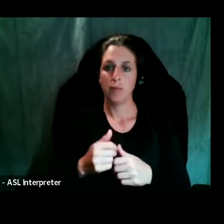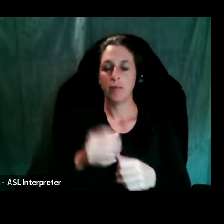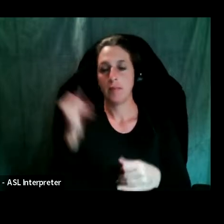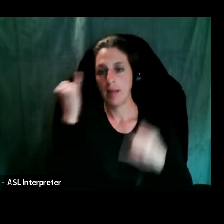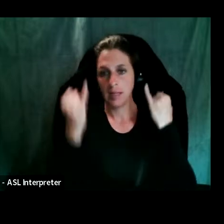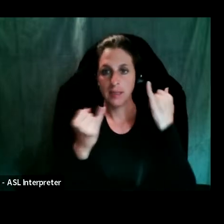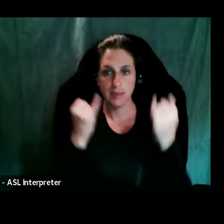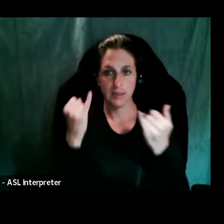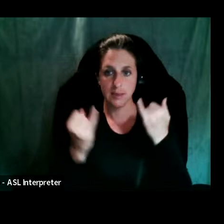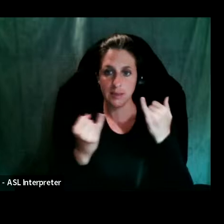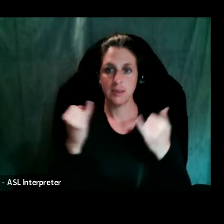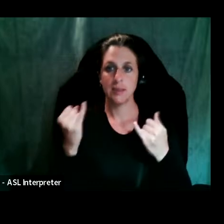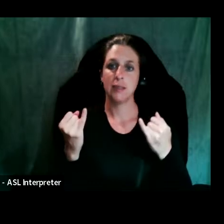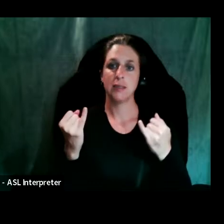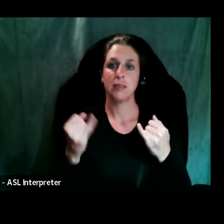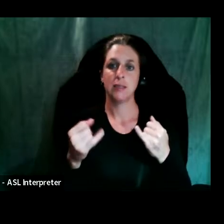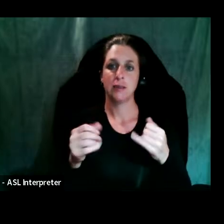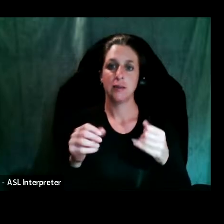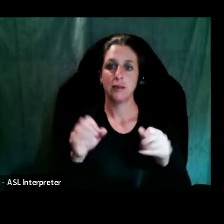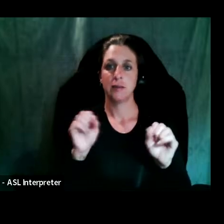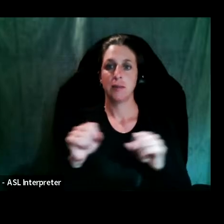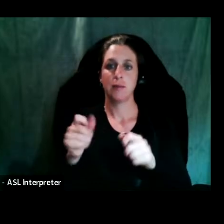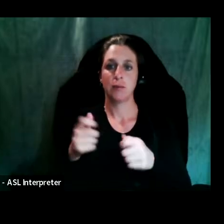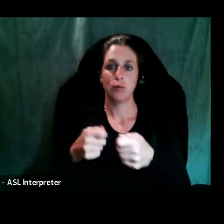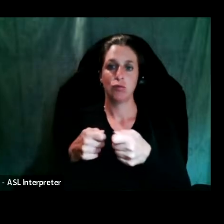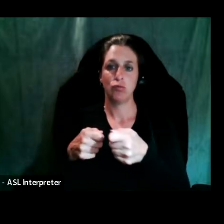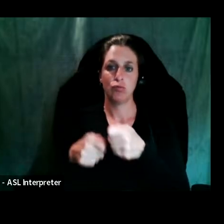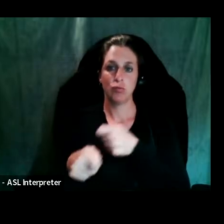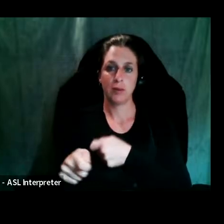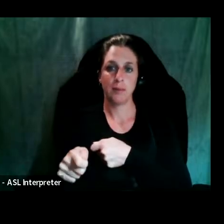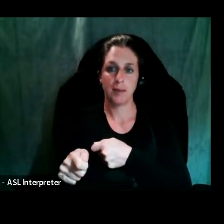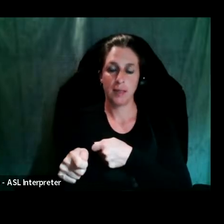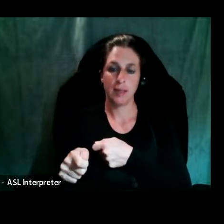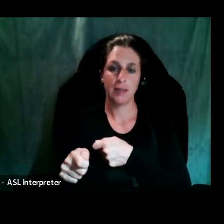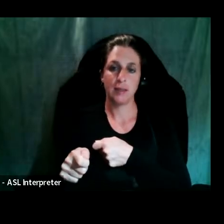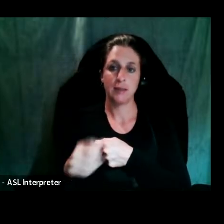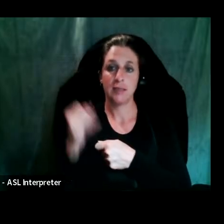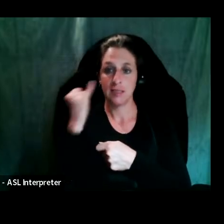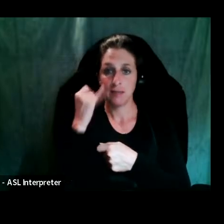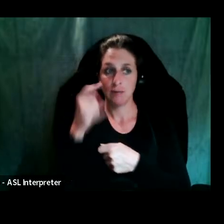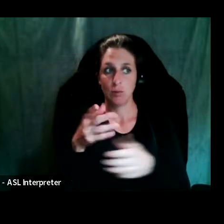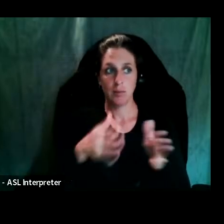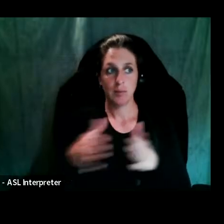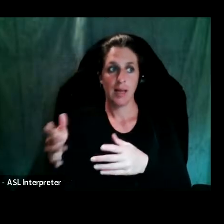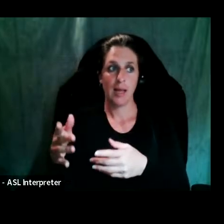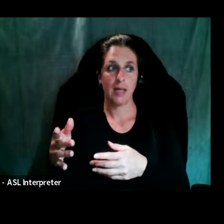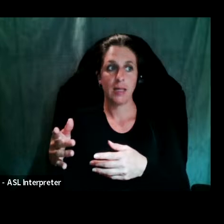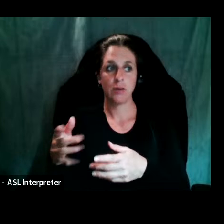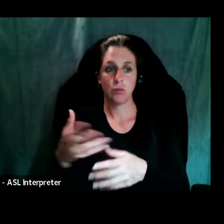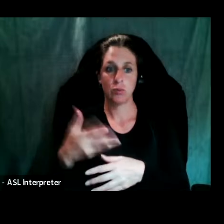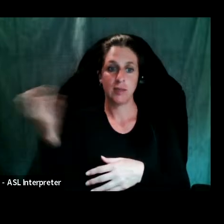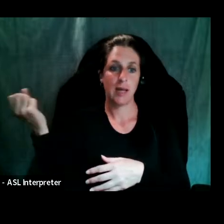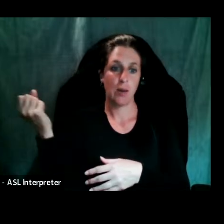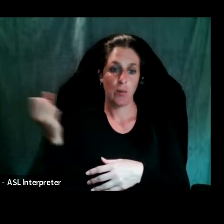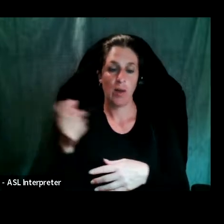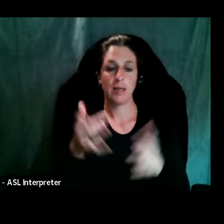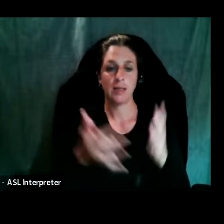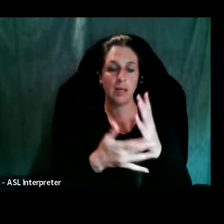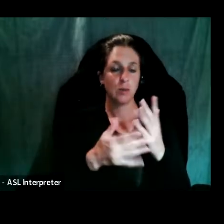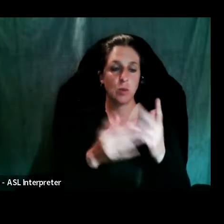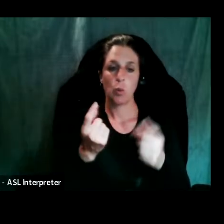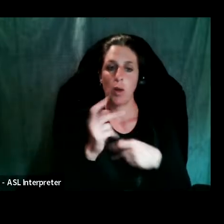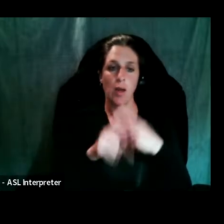ideas to replace, like if you're going to take away technology, what kind of quality